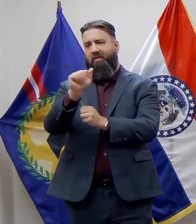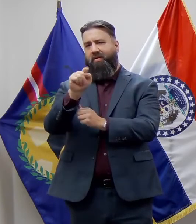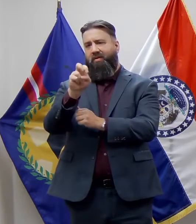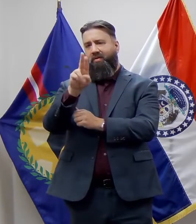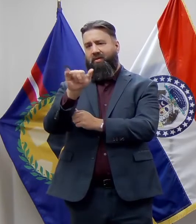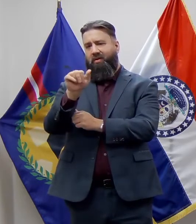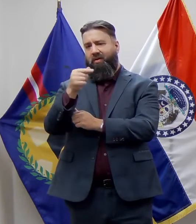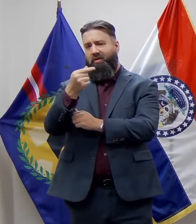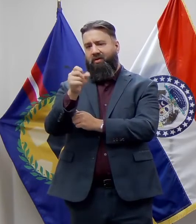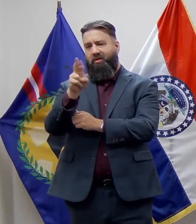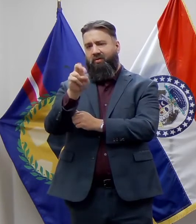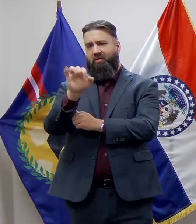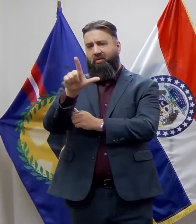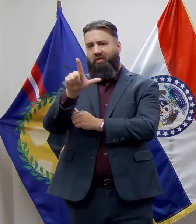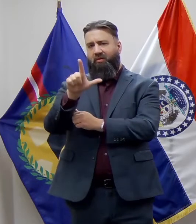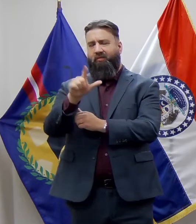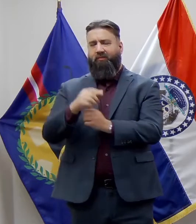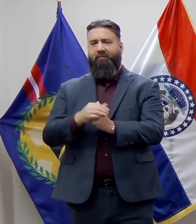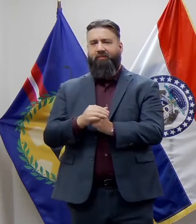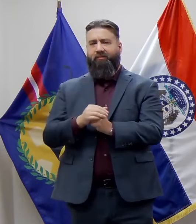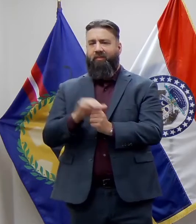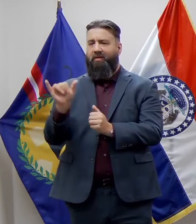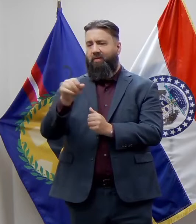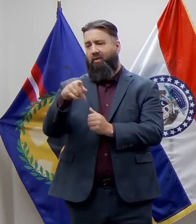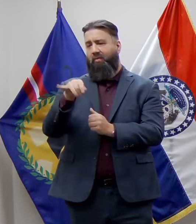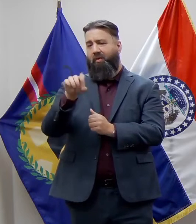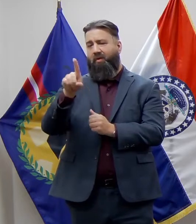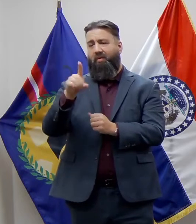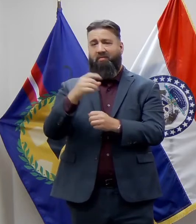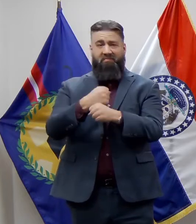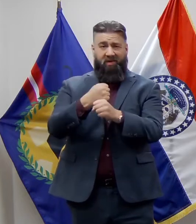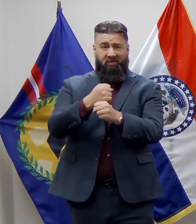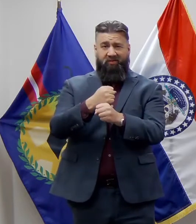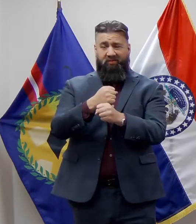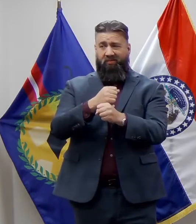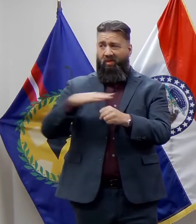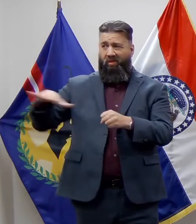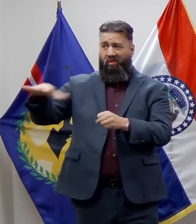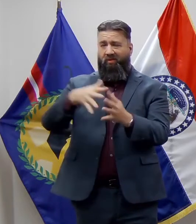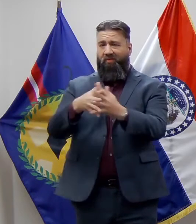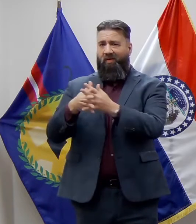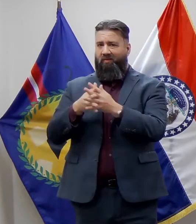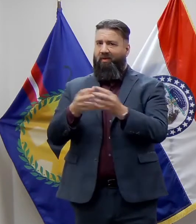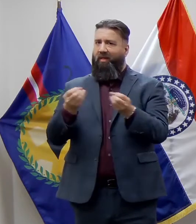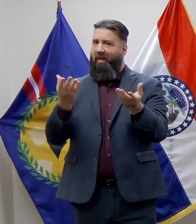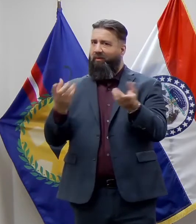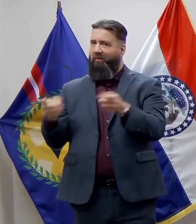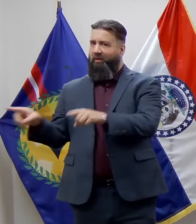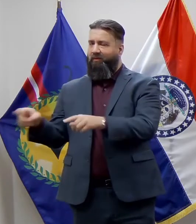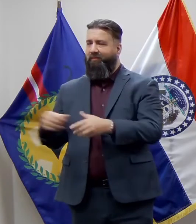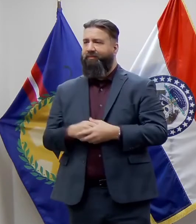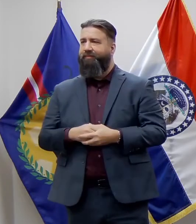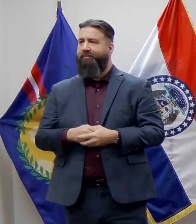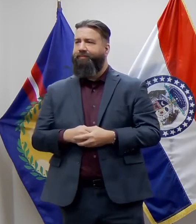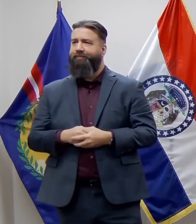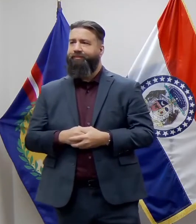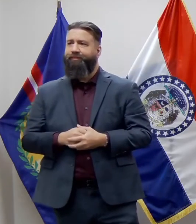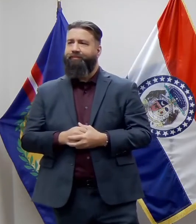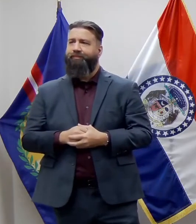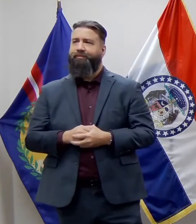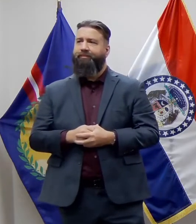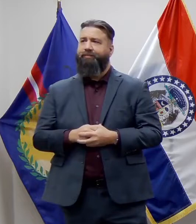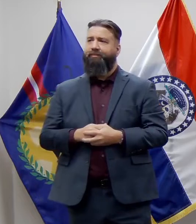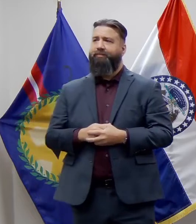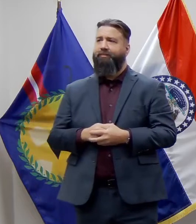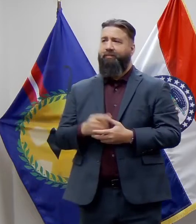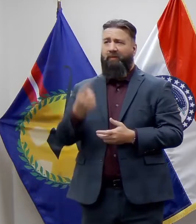opioid manufacturers and distributors across the country. So we've had a lot going on. Do you envision a scenario where a mask mandate